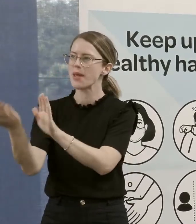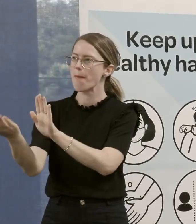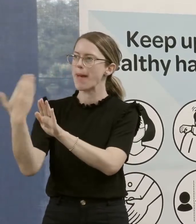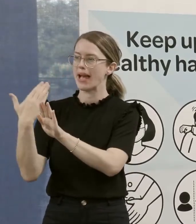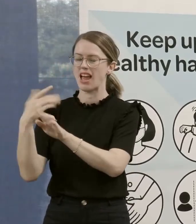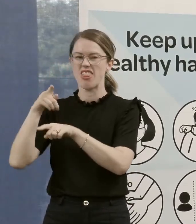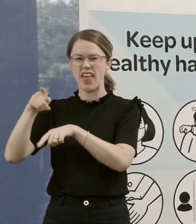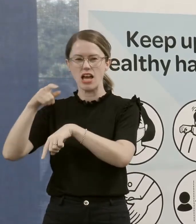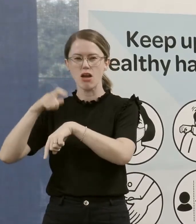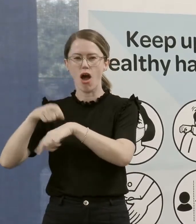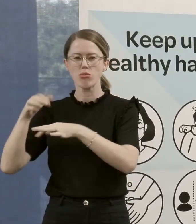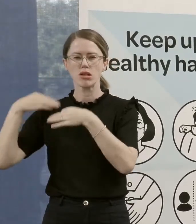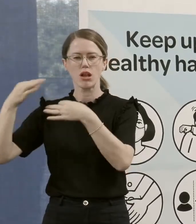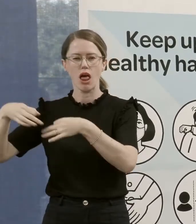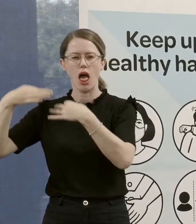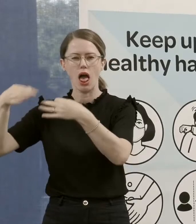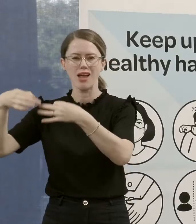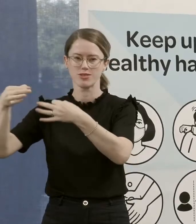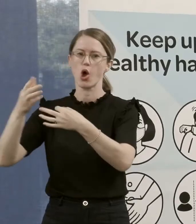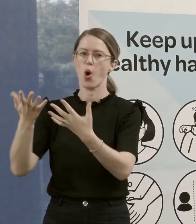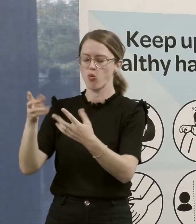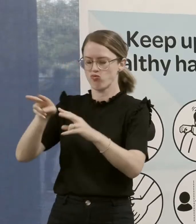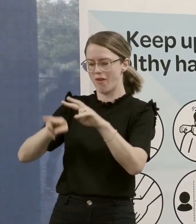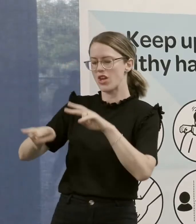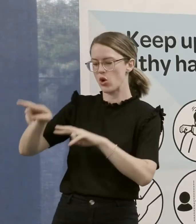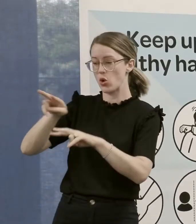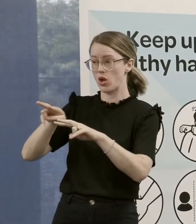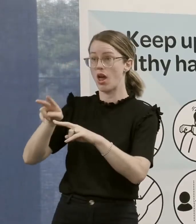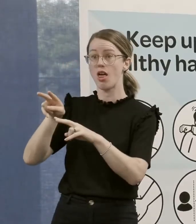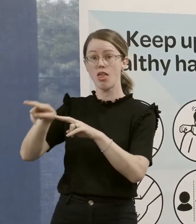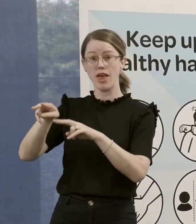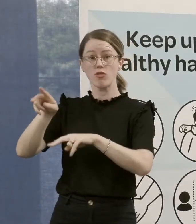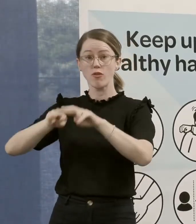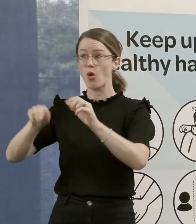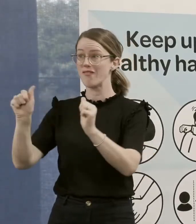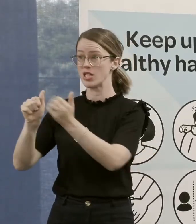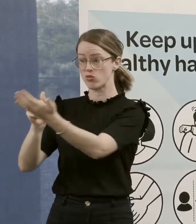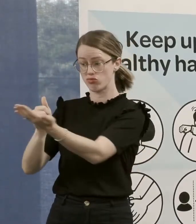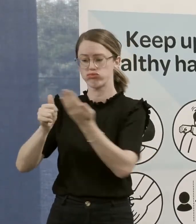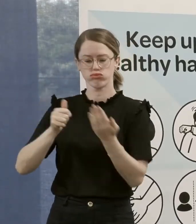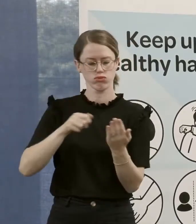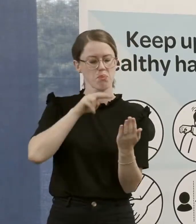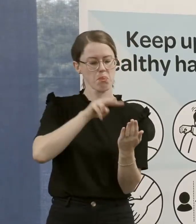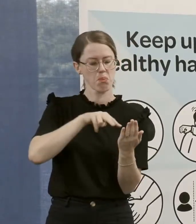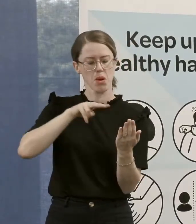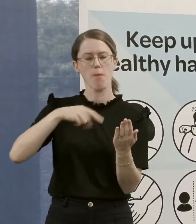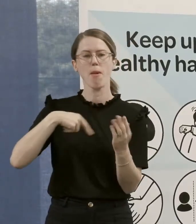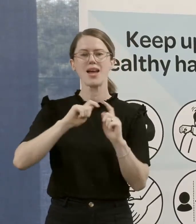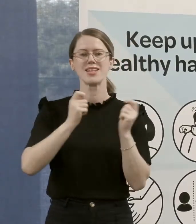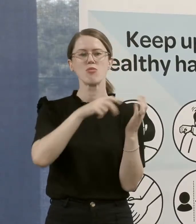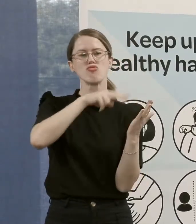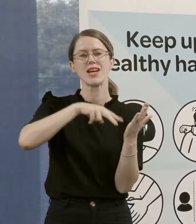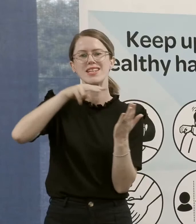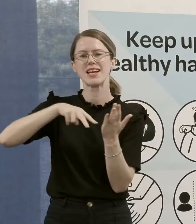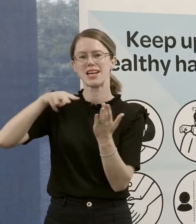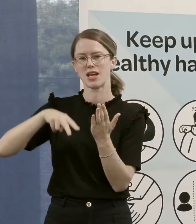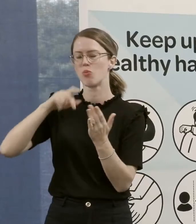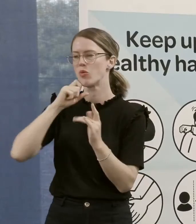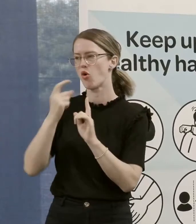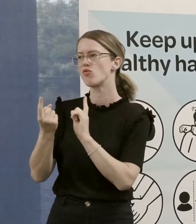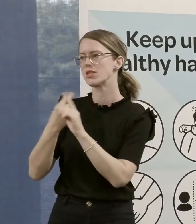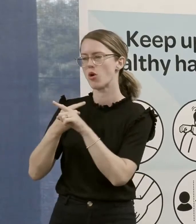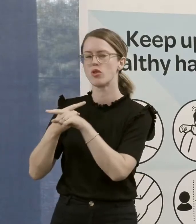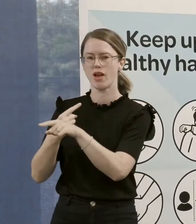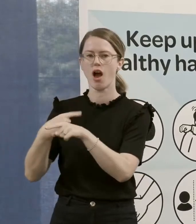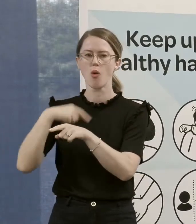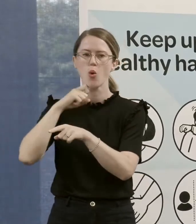shift to rapid antigen testing, I've received that review, that external review. My team is going through it. We are developing up our response, and